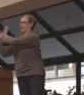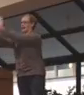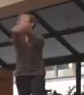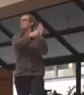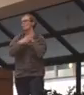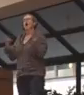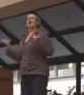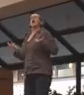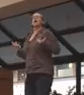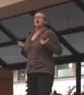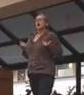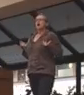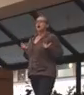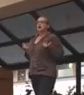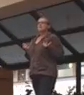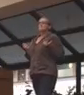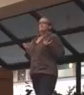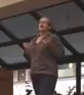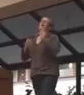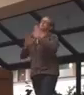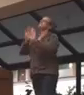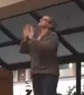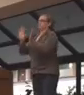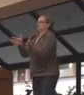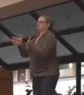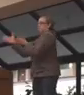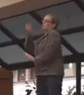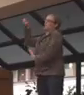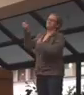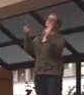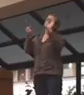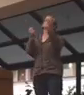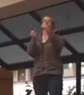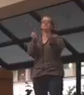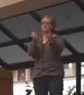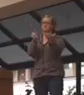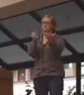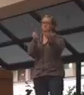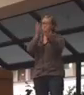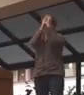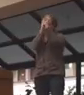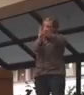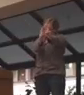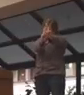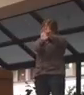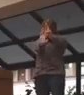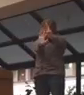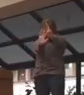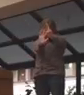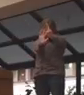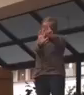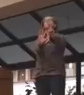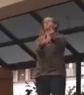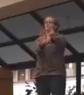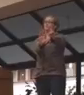RID speaks of transparency, and that's what they want. Hold on. Sandra, with